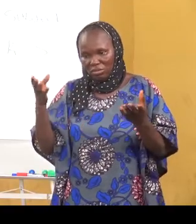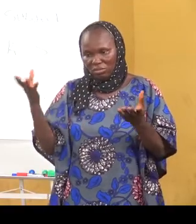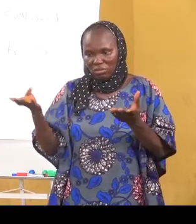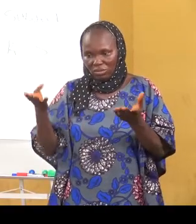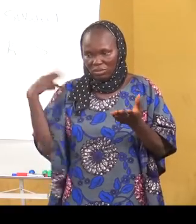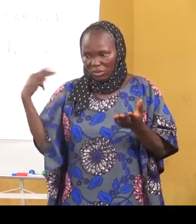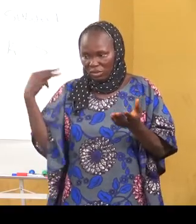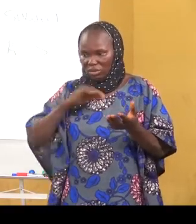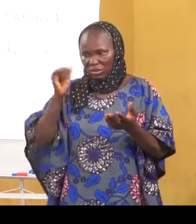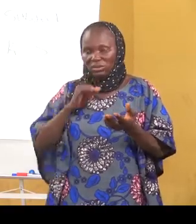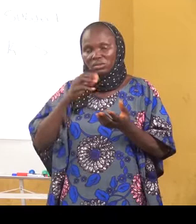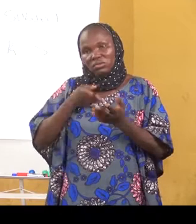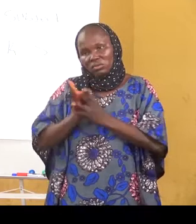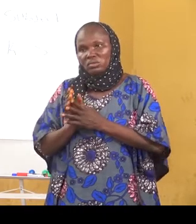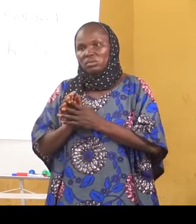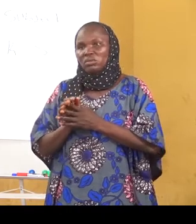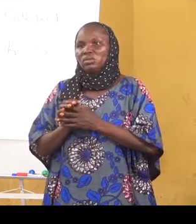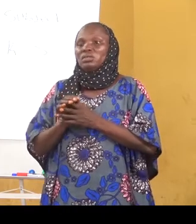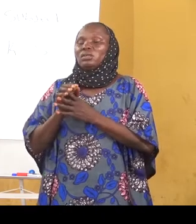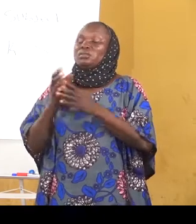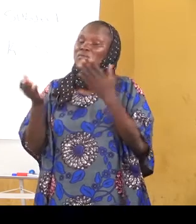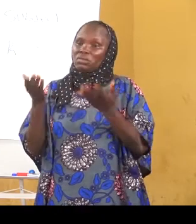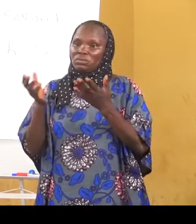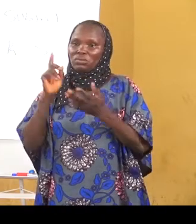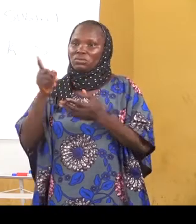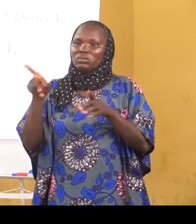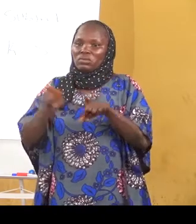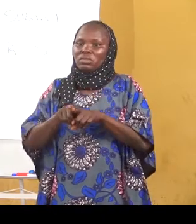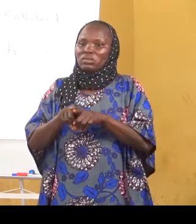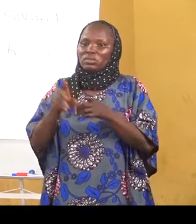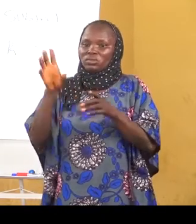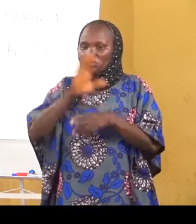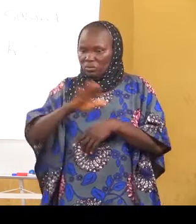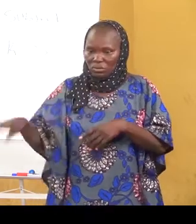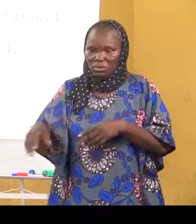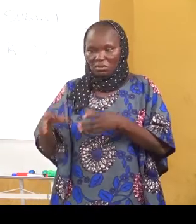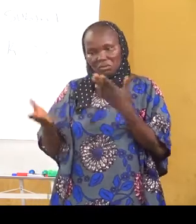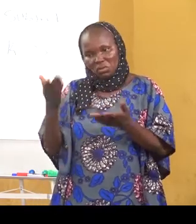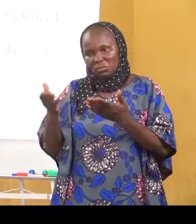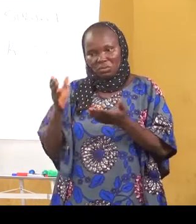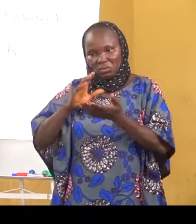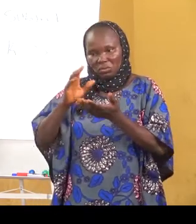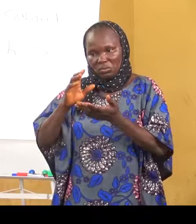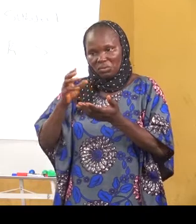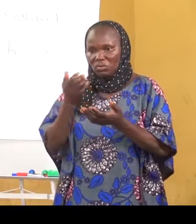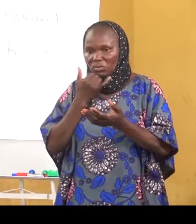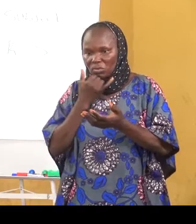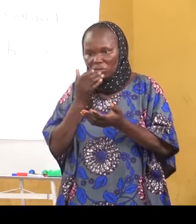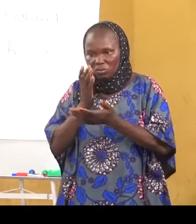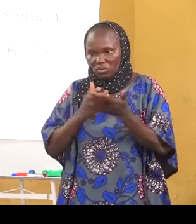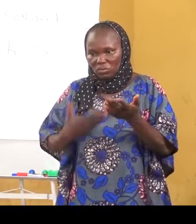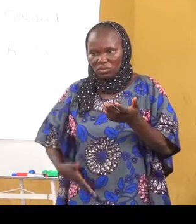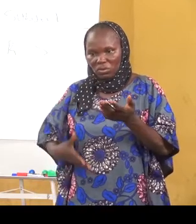friend happens to be on the road and you meet, and that friend says, Grace, where are you